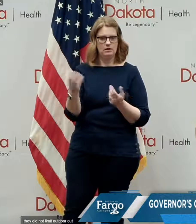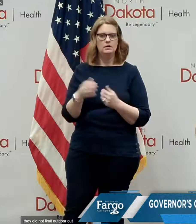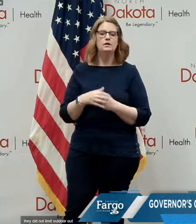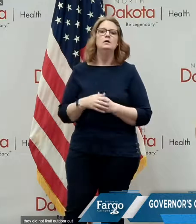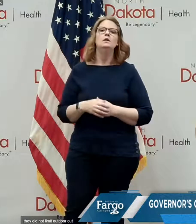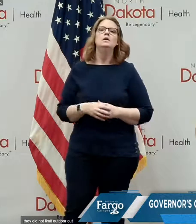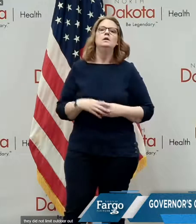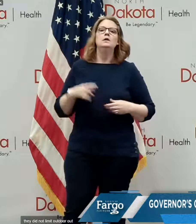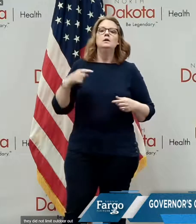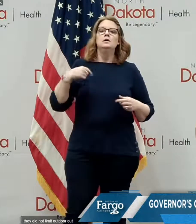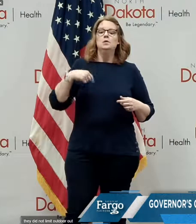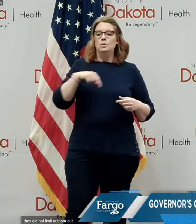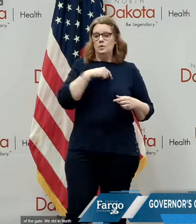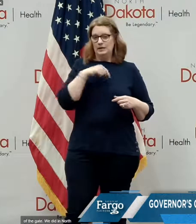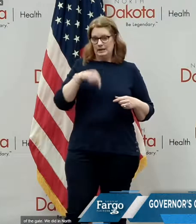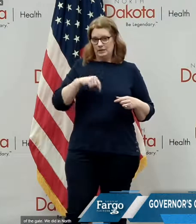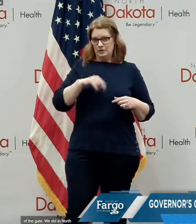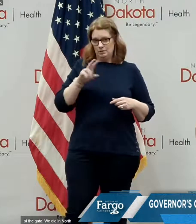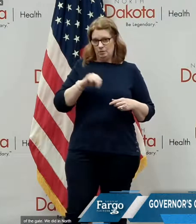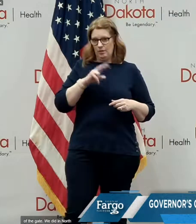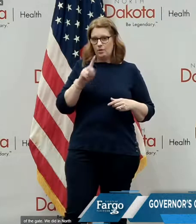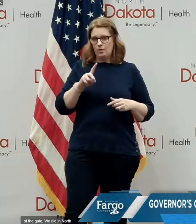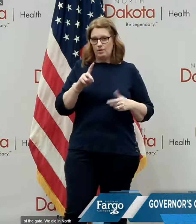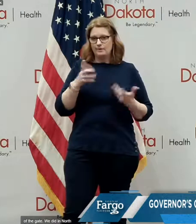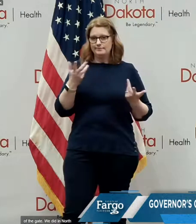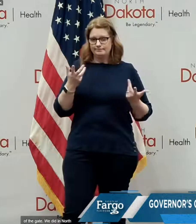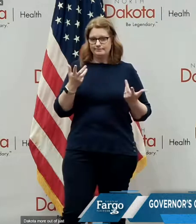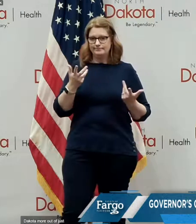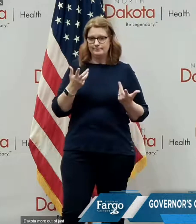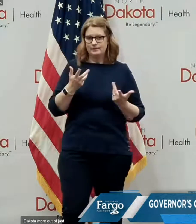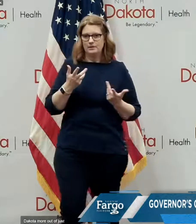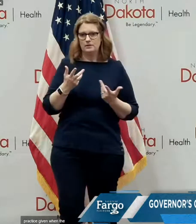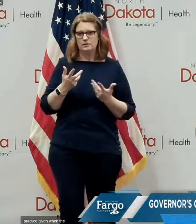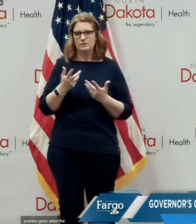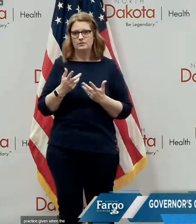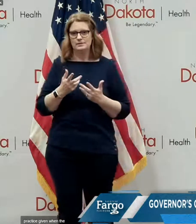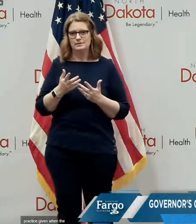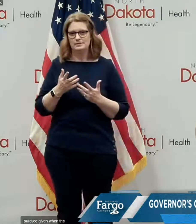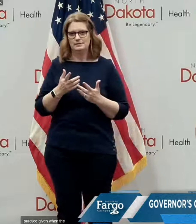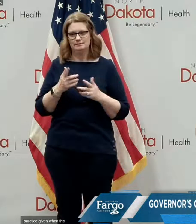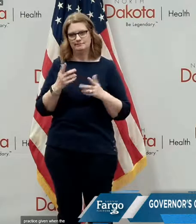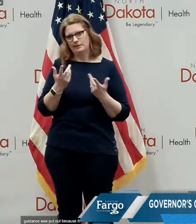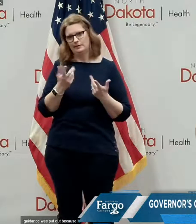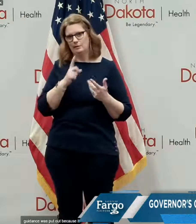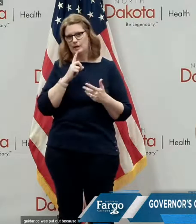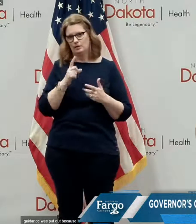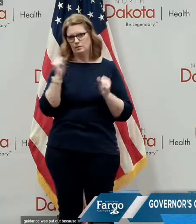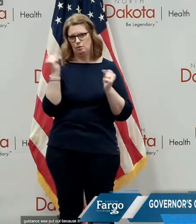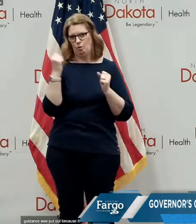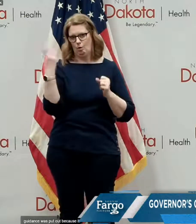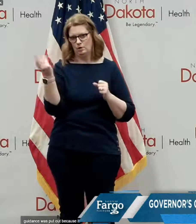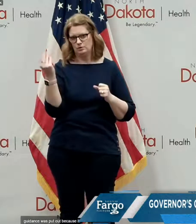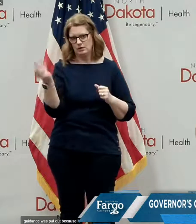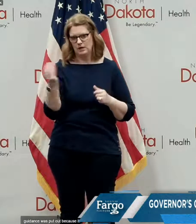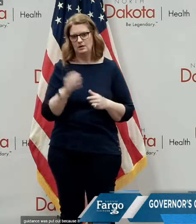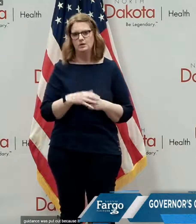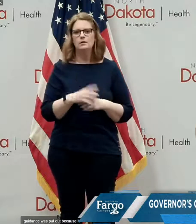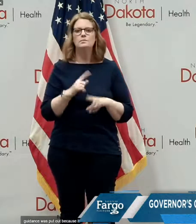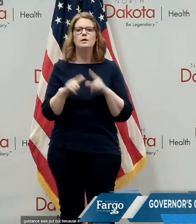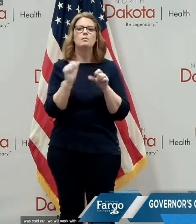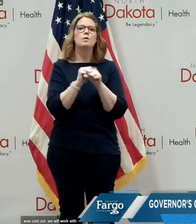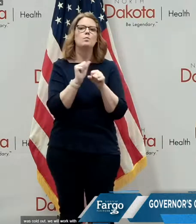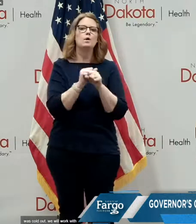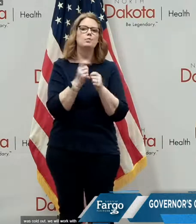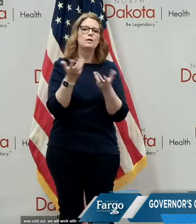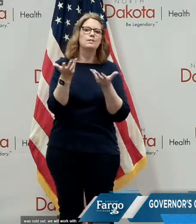did in North Dakota, more out of just practice, given when the guidance was put out because it was cold out. We will work with facilities to see if